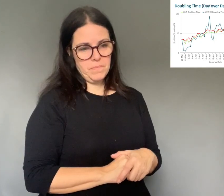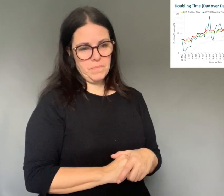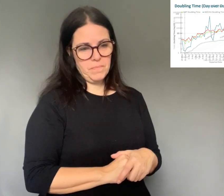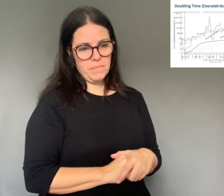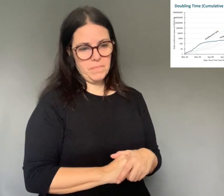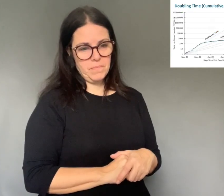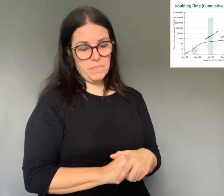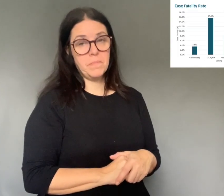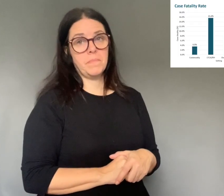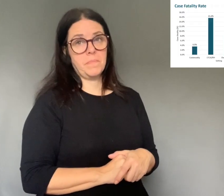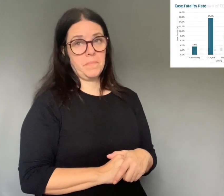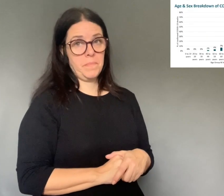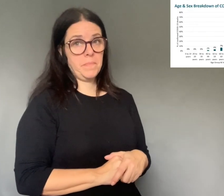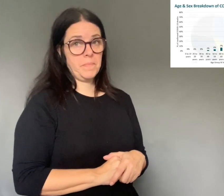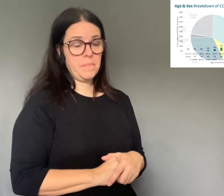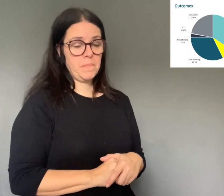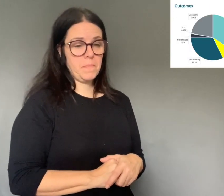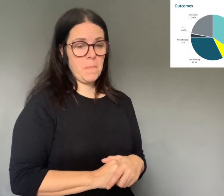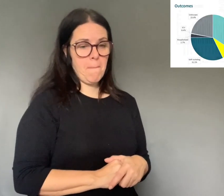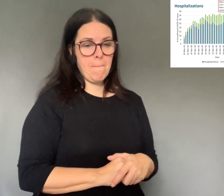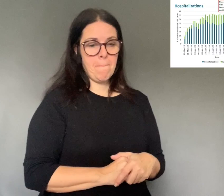Good.